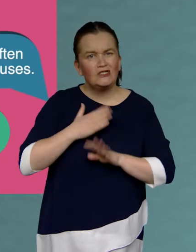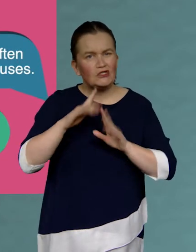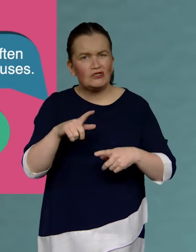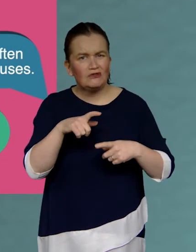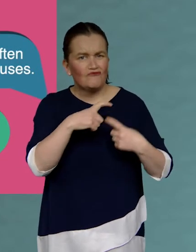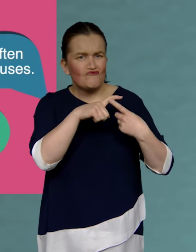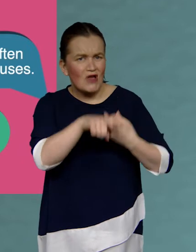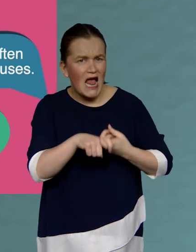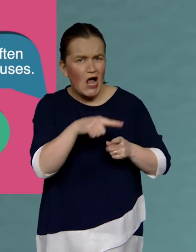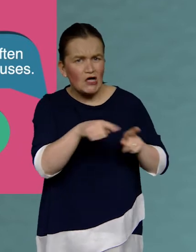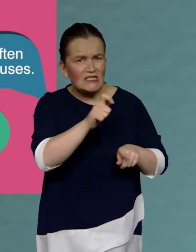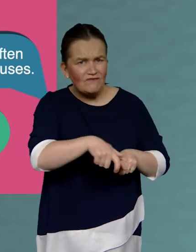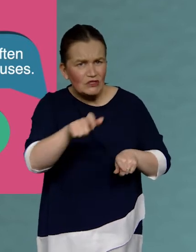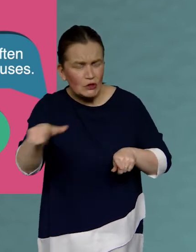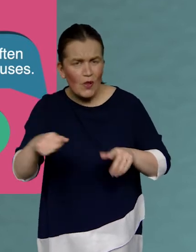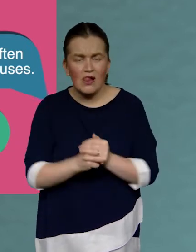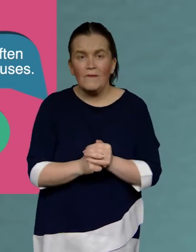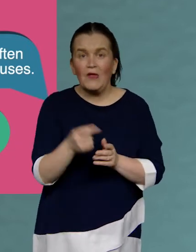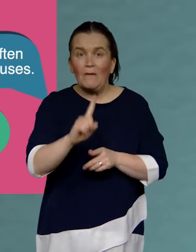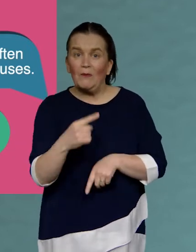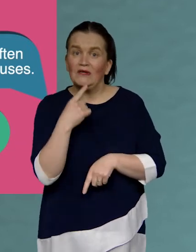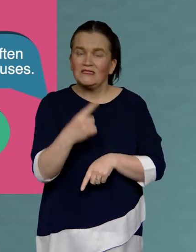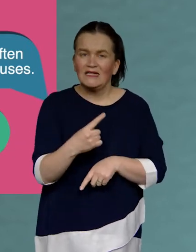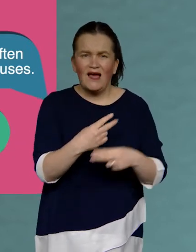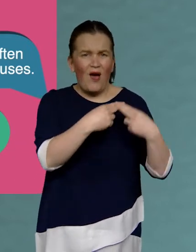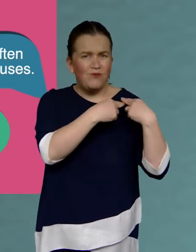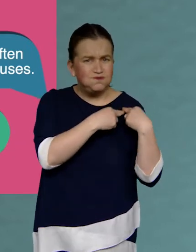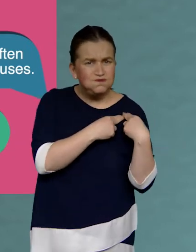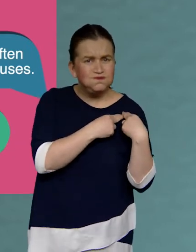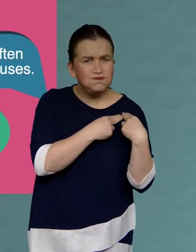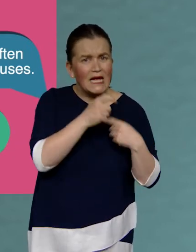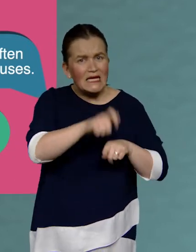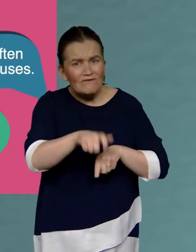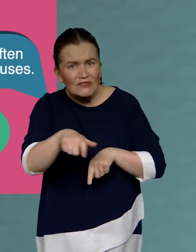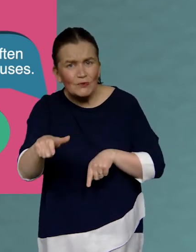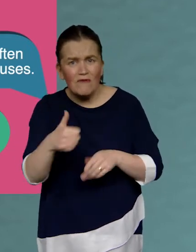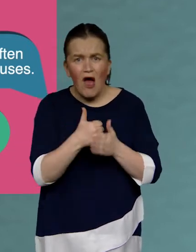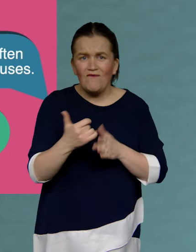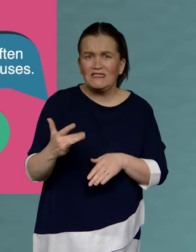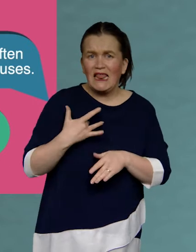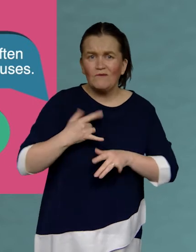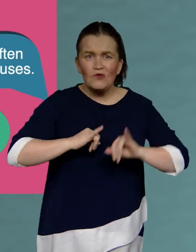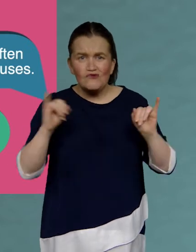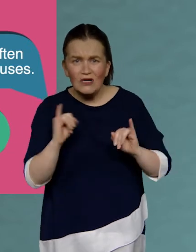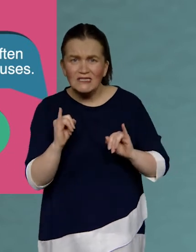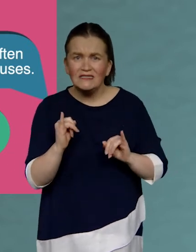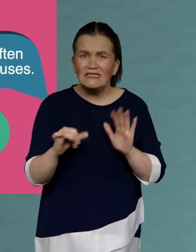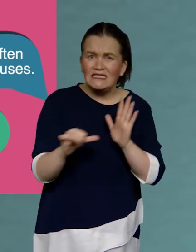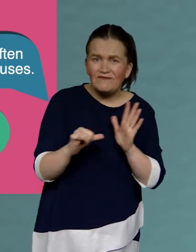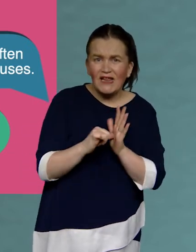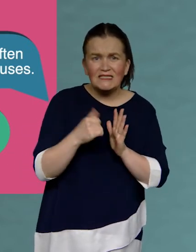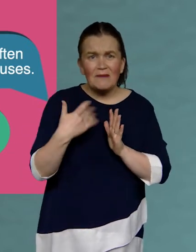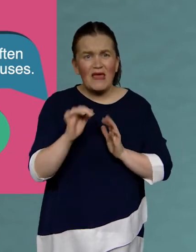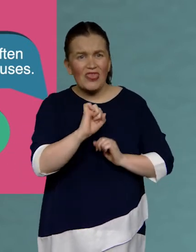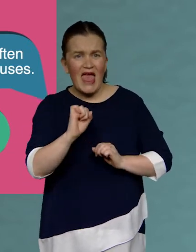individuals. People said, "The onus is put on individuals who are often living in crisis and experiencing rights abuses. The weight